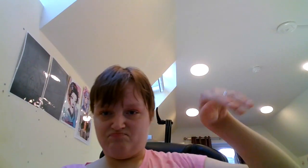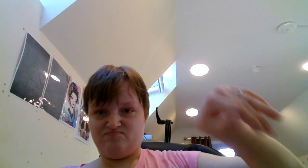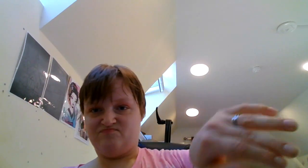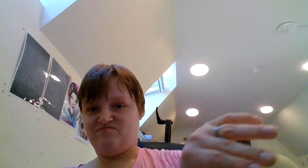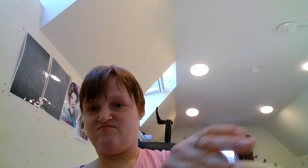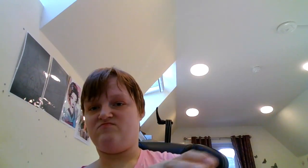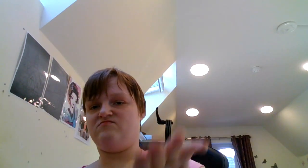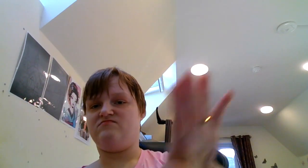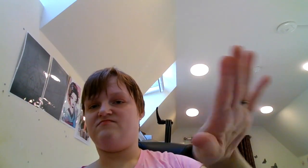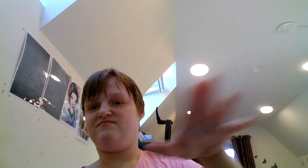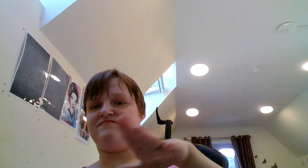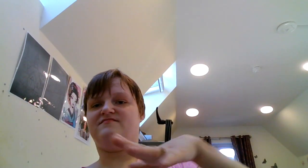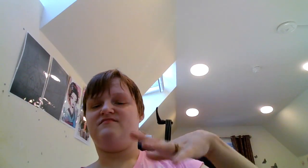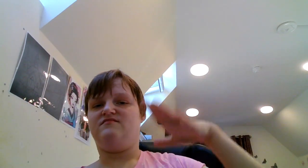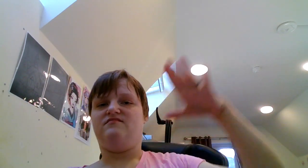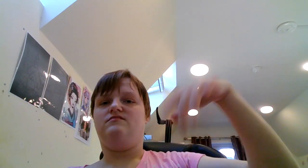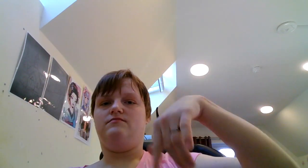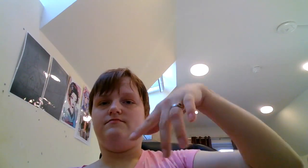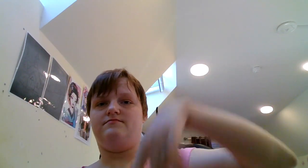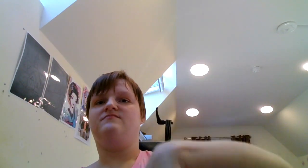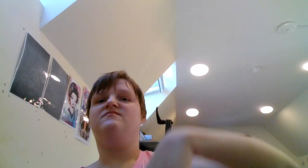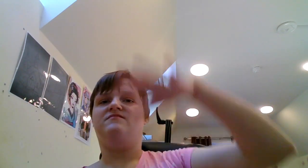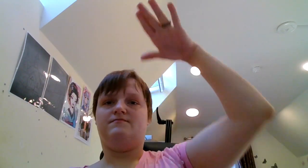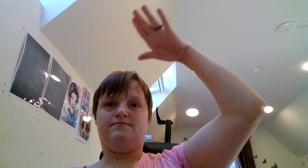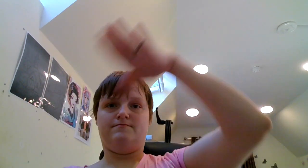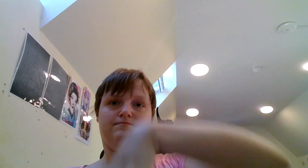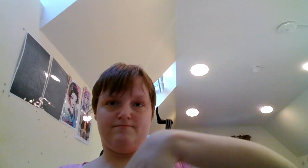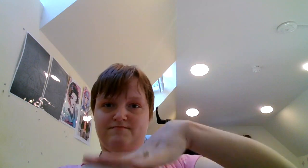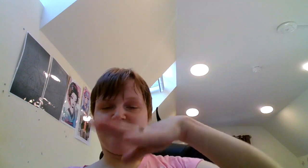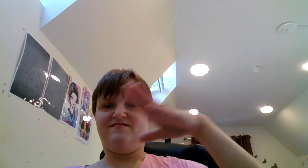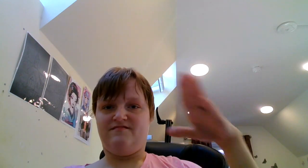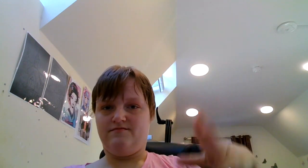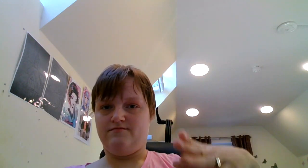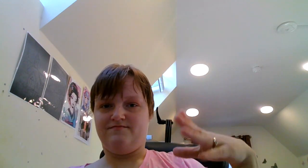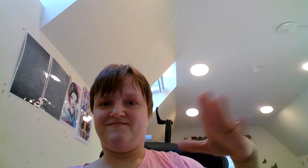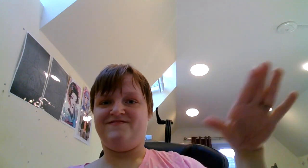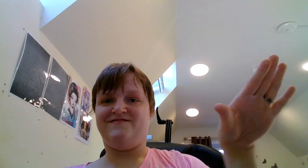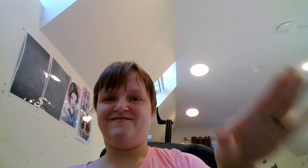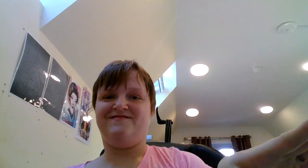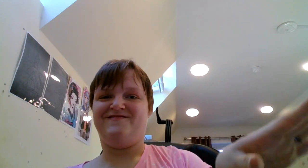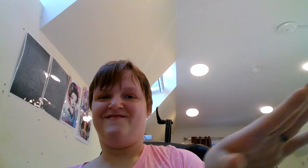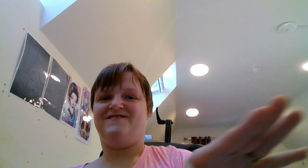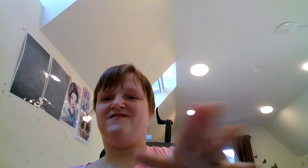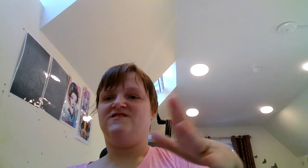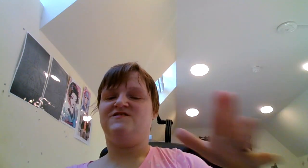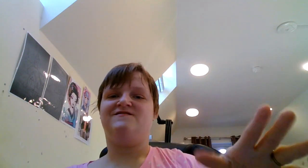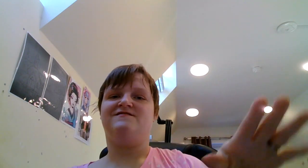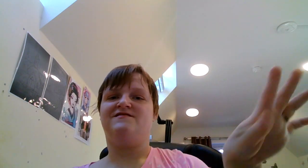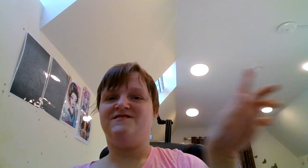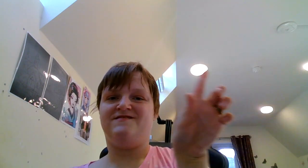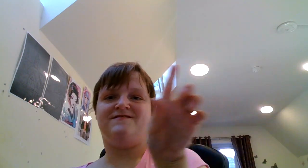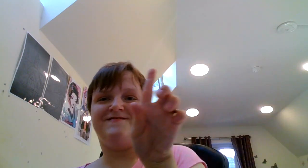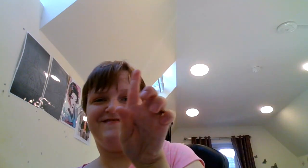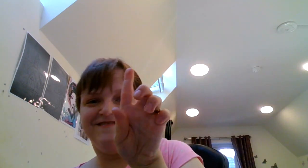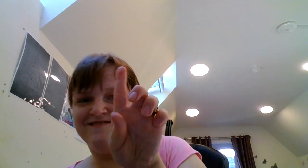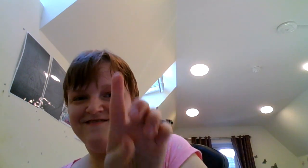blood sugar levels. The 10th of November 1921, first experiments were